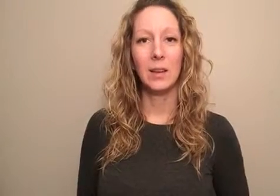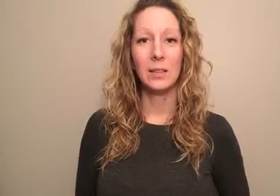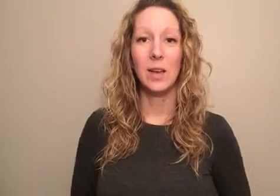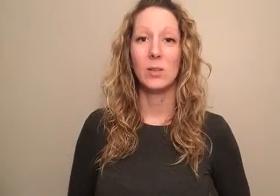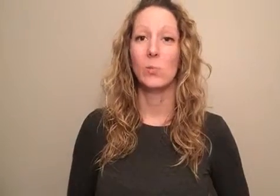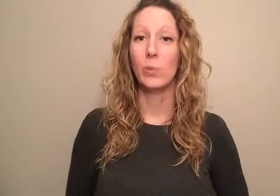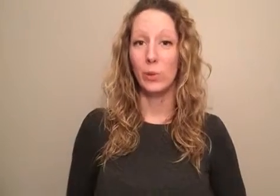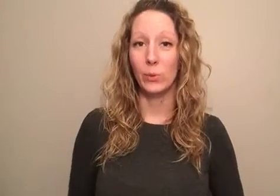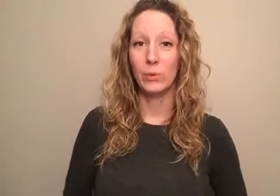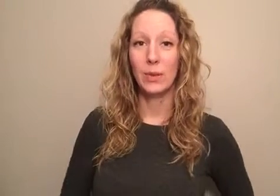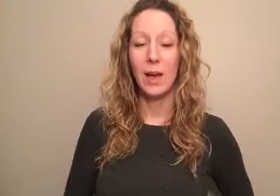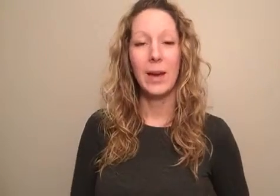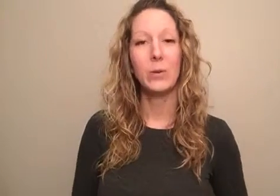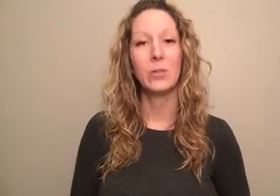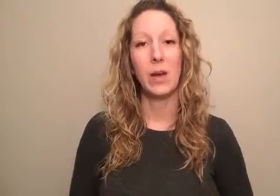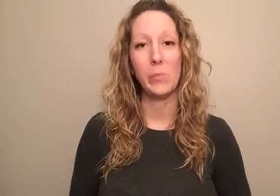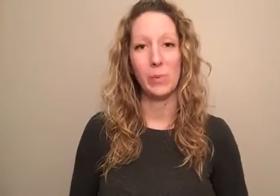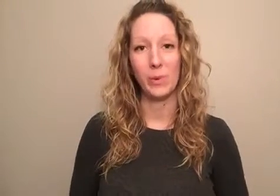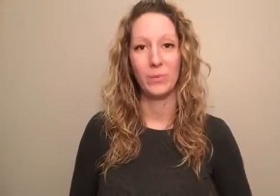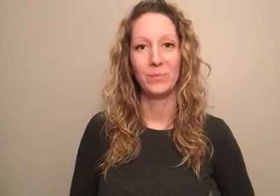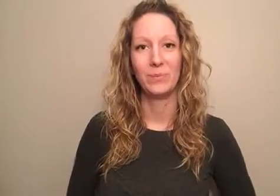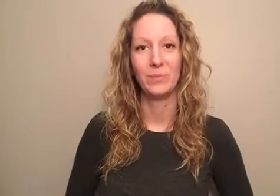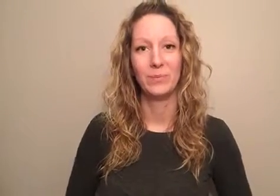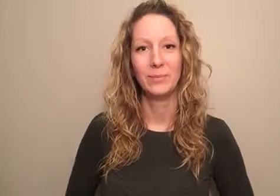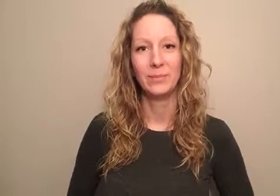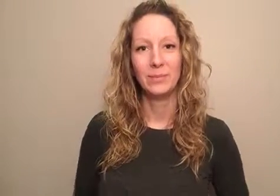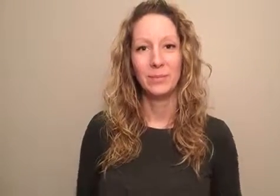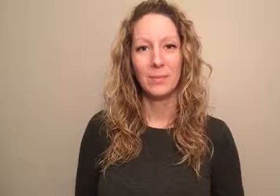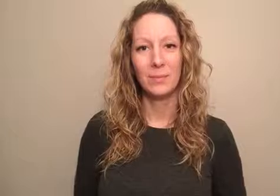Next sign is blue. How do you sign blue?